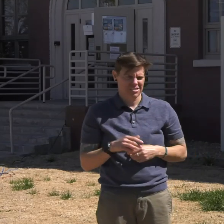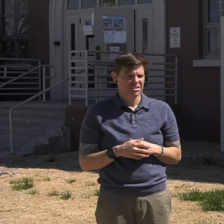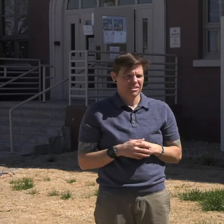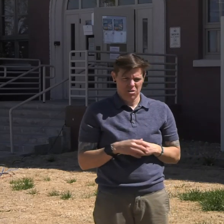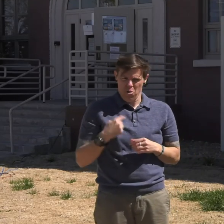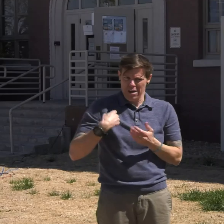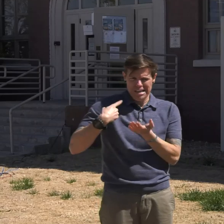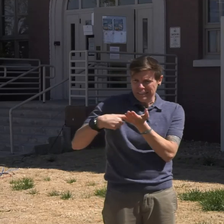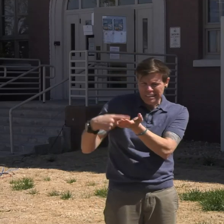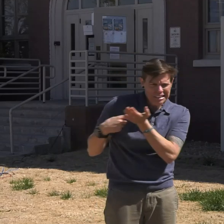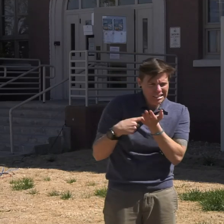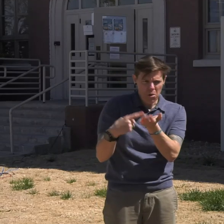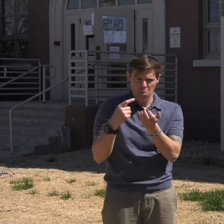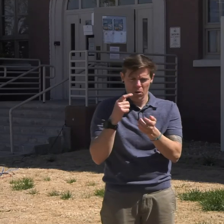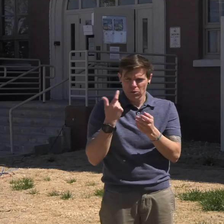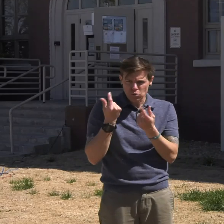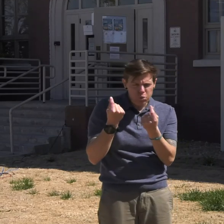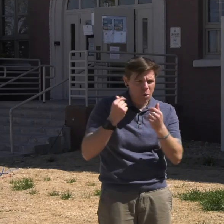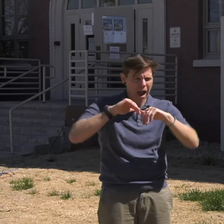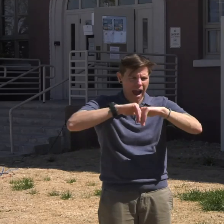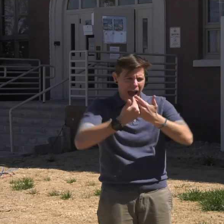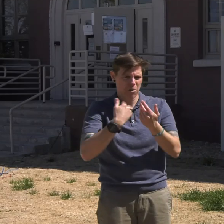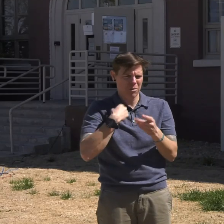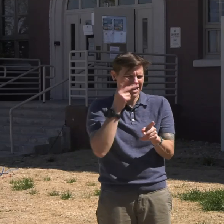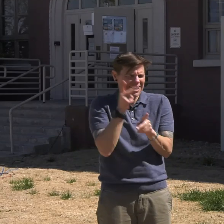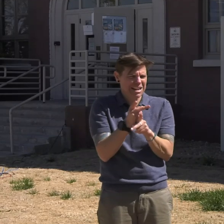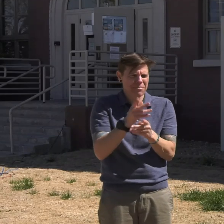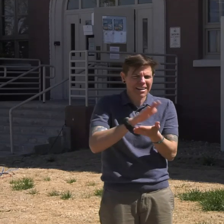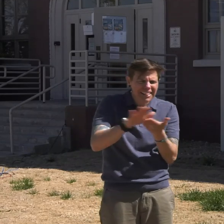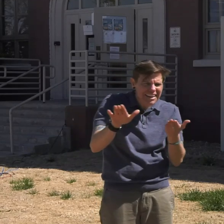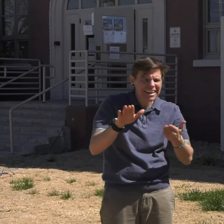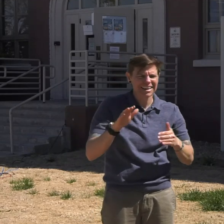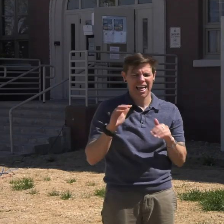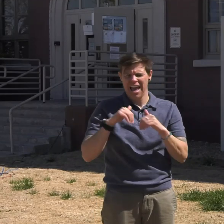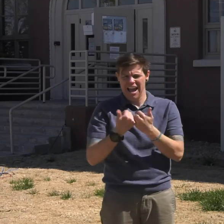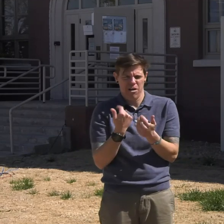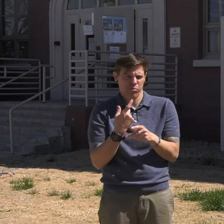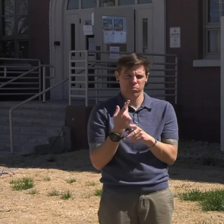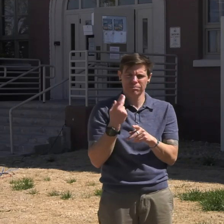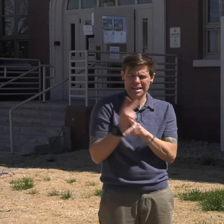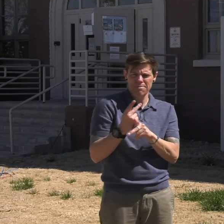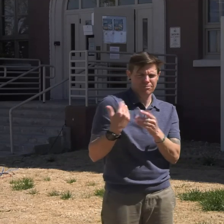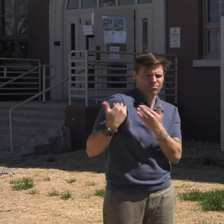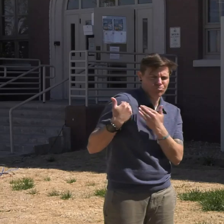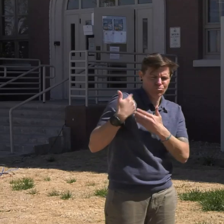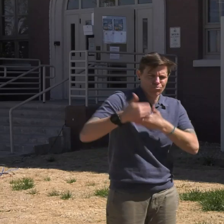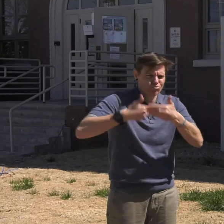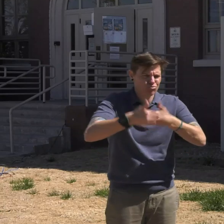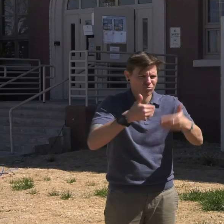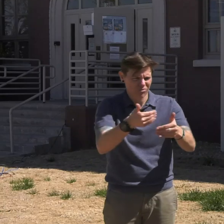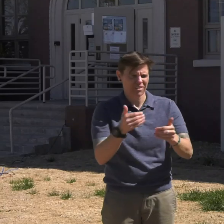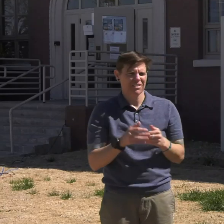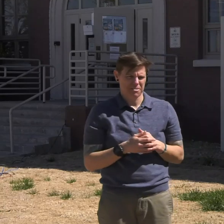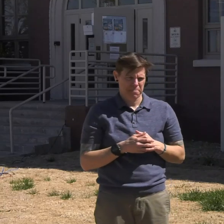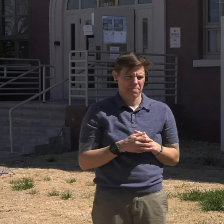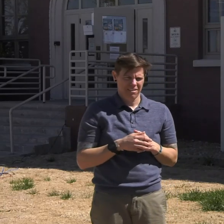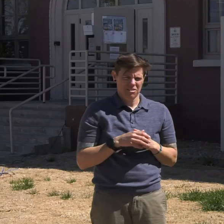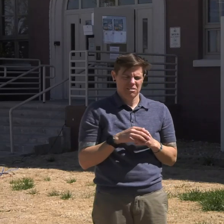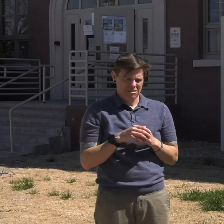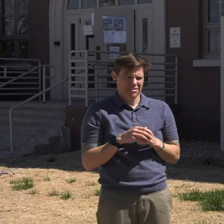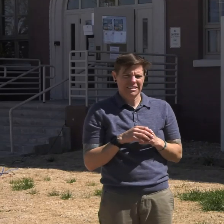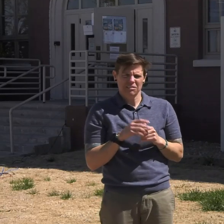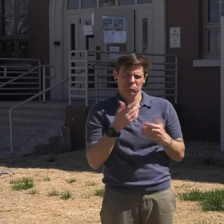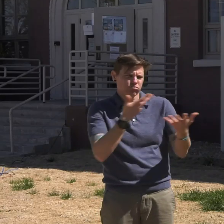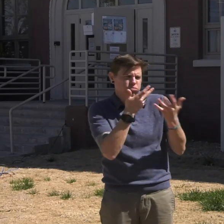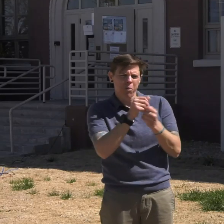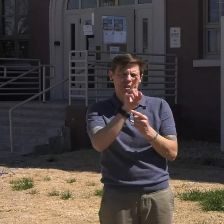collective bargaining agreement and how we deal with our obligations with respect to union workforce and so forth. The unions have